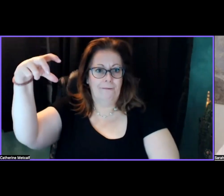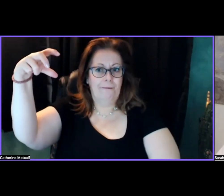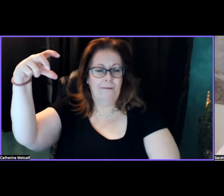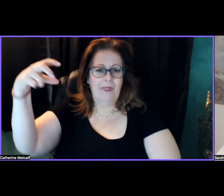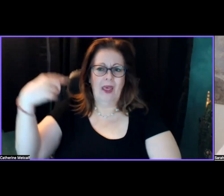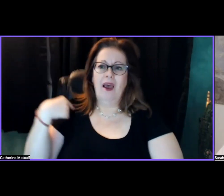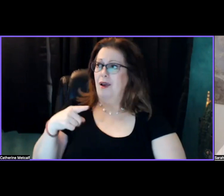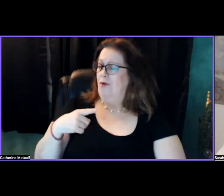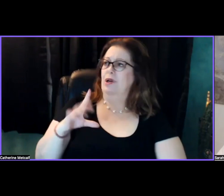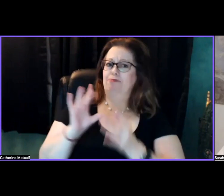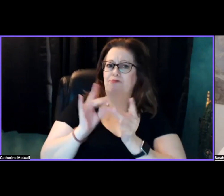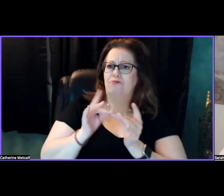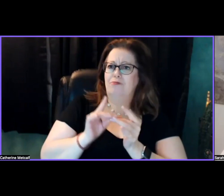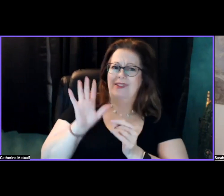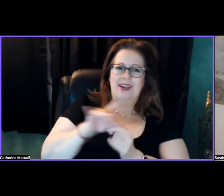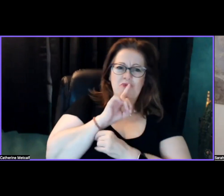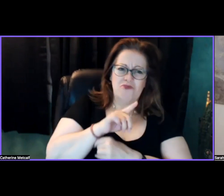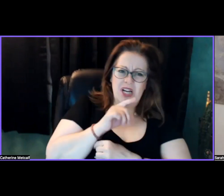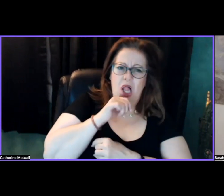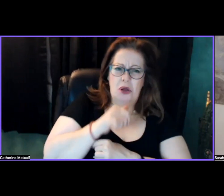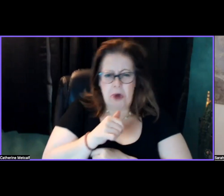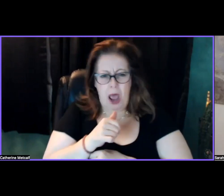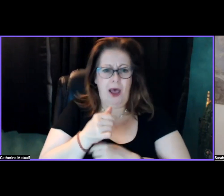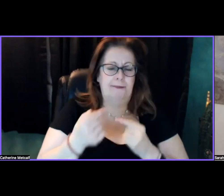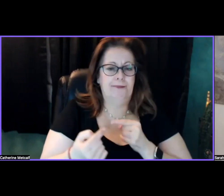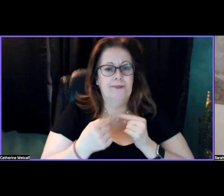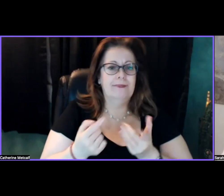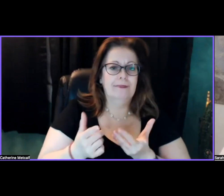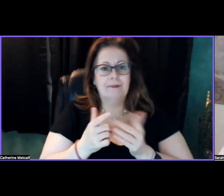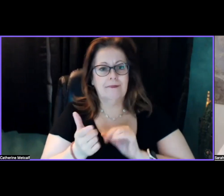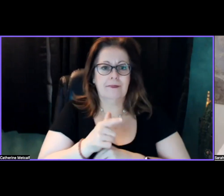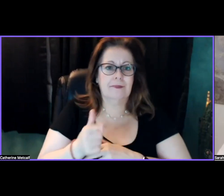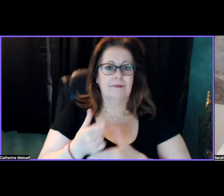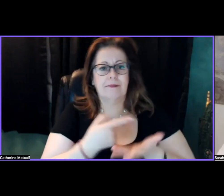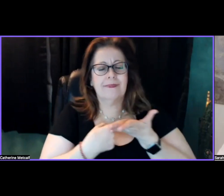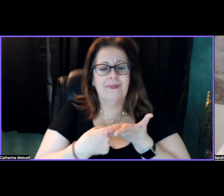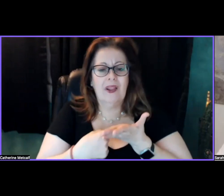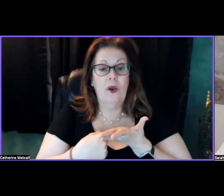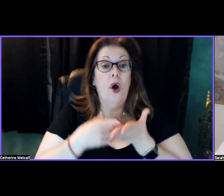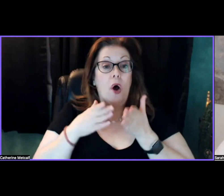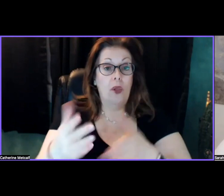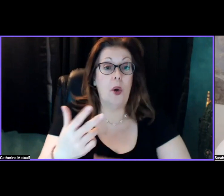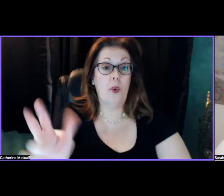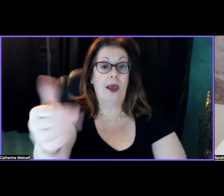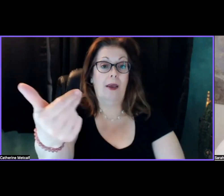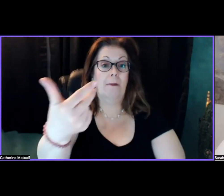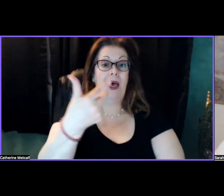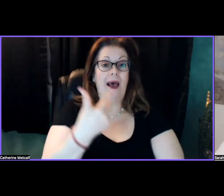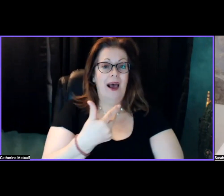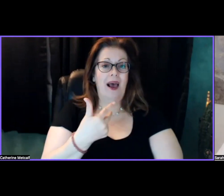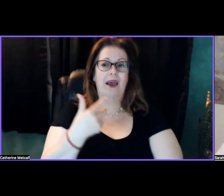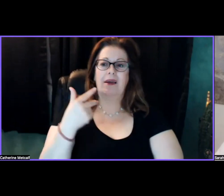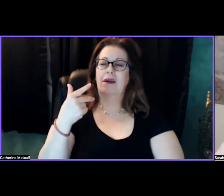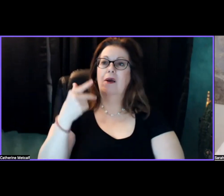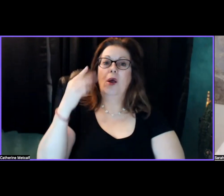real. It was only on the way back, when the sun was setting, that we saw it was not, because of